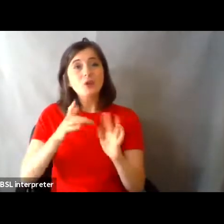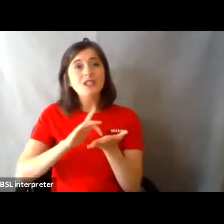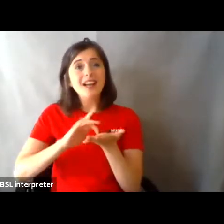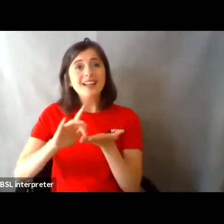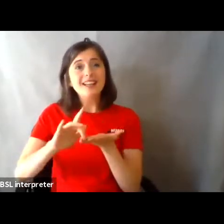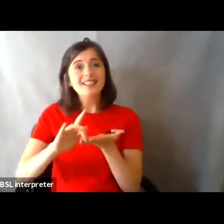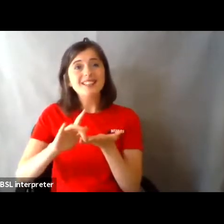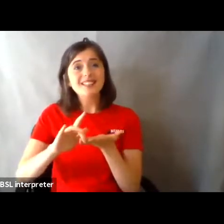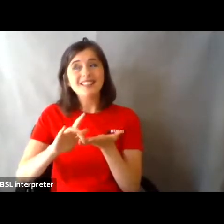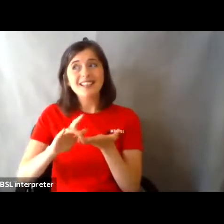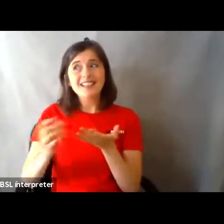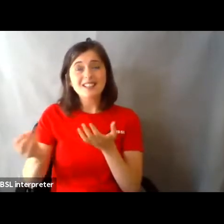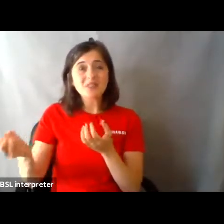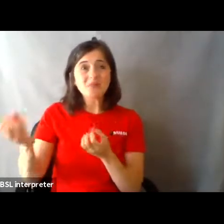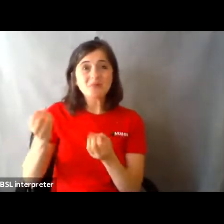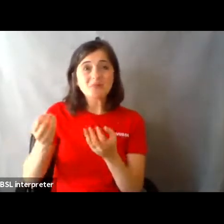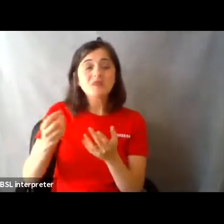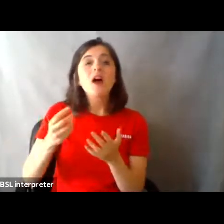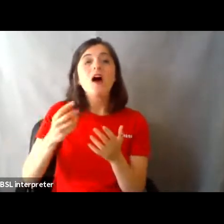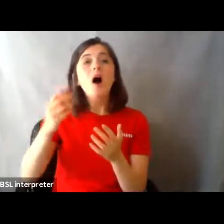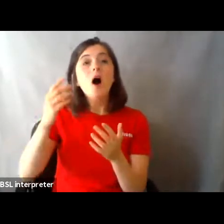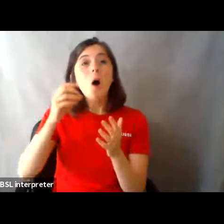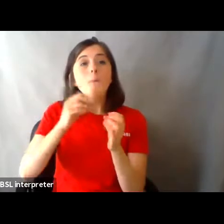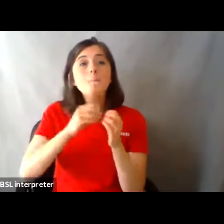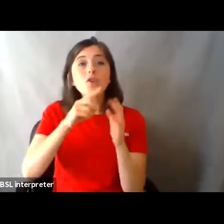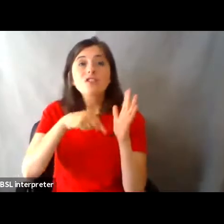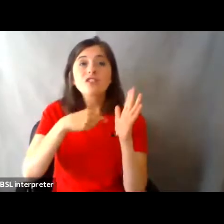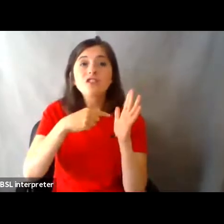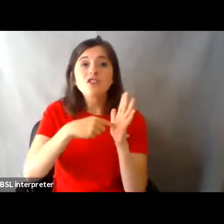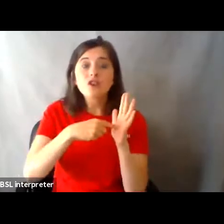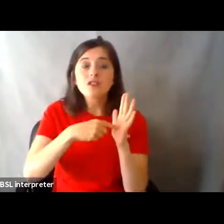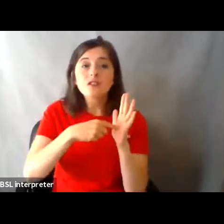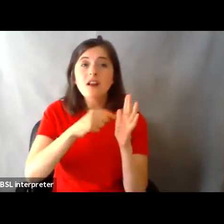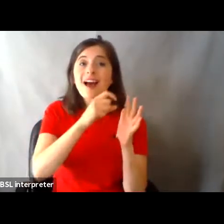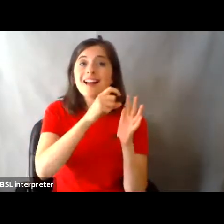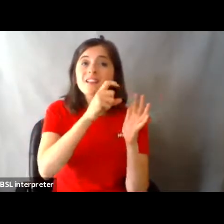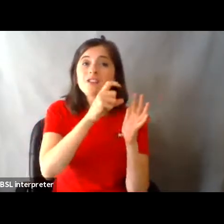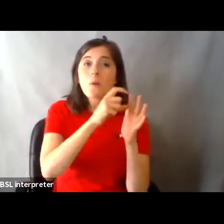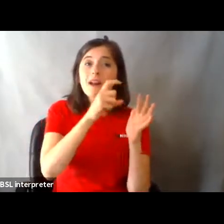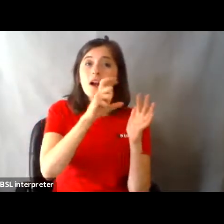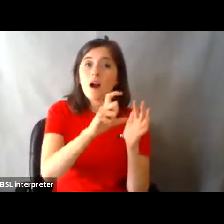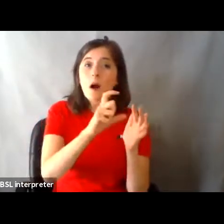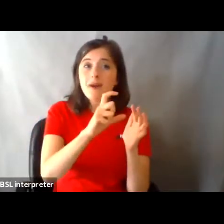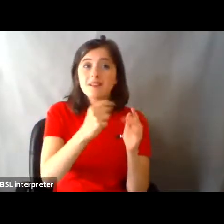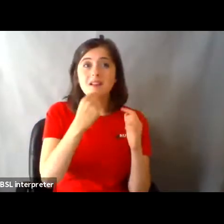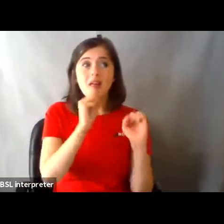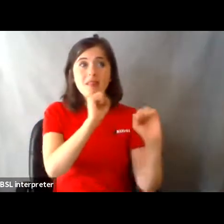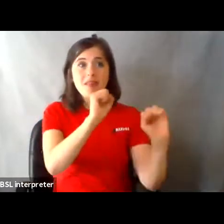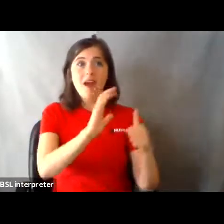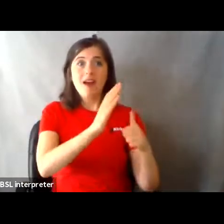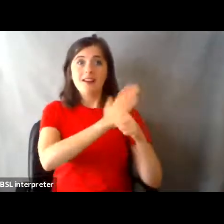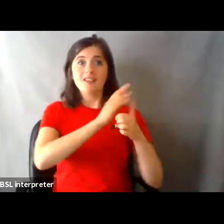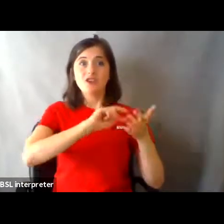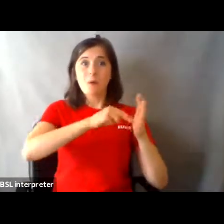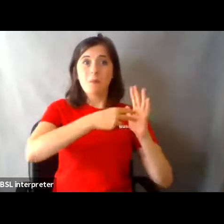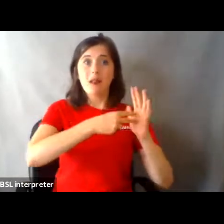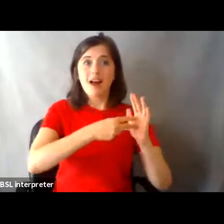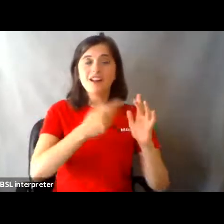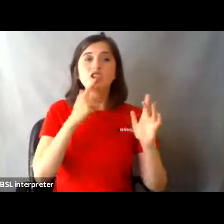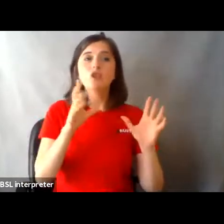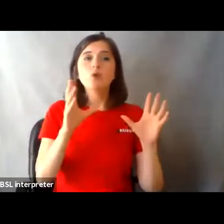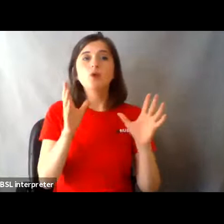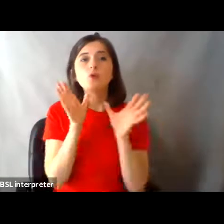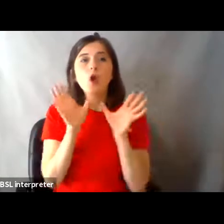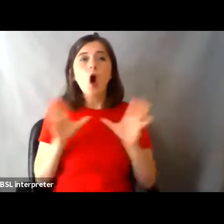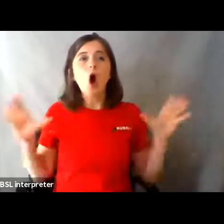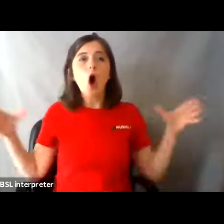resurfacing. Johnson and Cummings' initial plan to use a herd immunity strategy for dealing with COVID-19 is an expression of